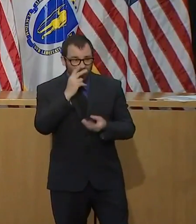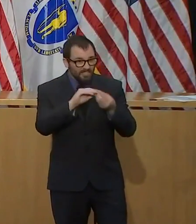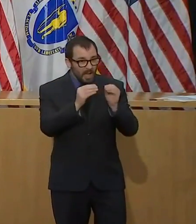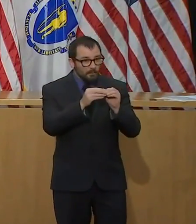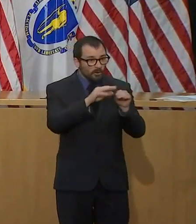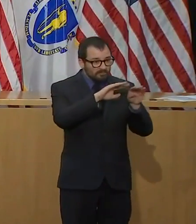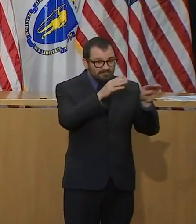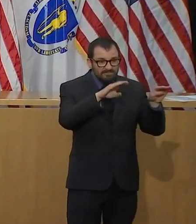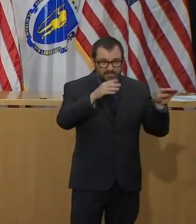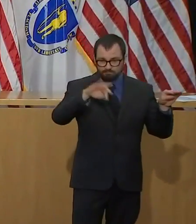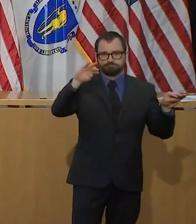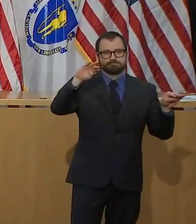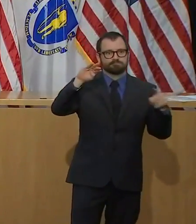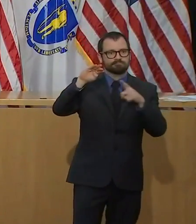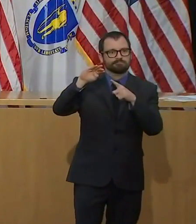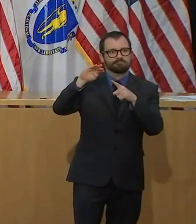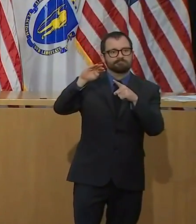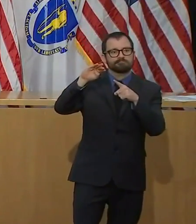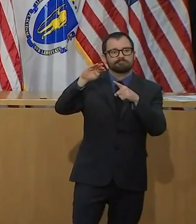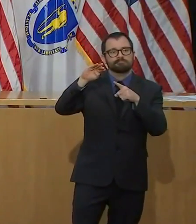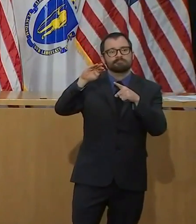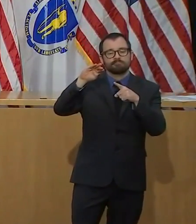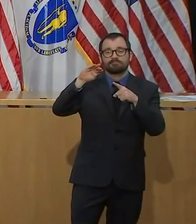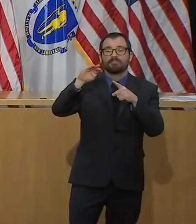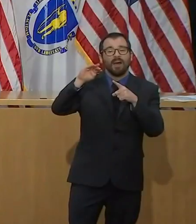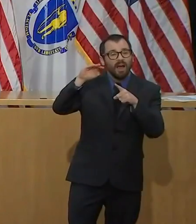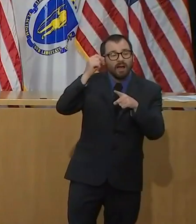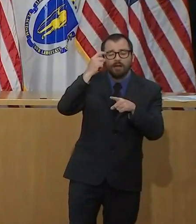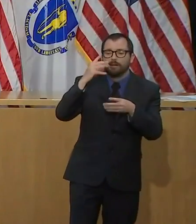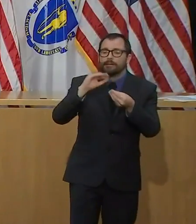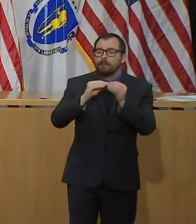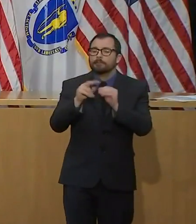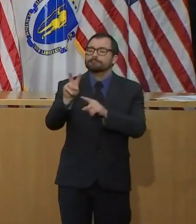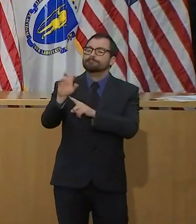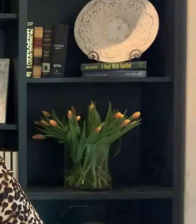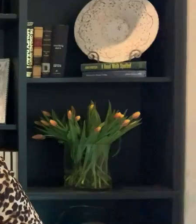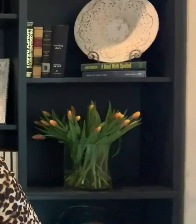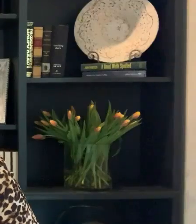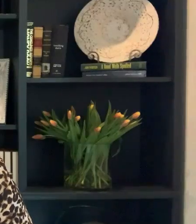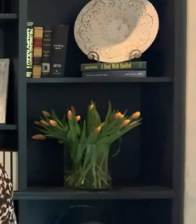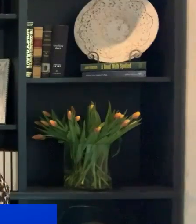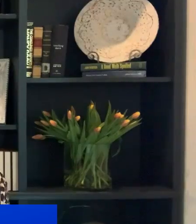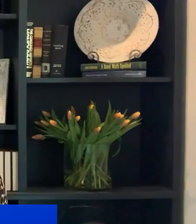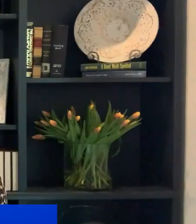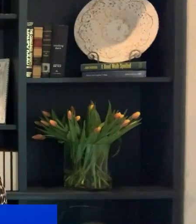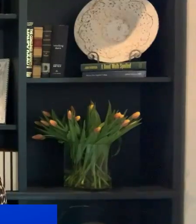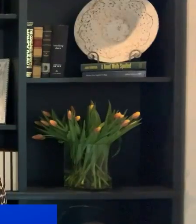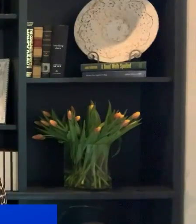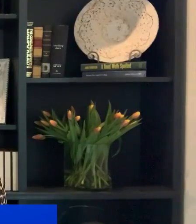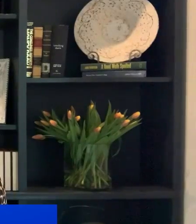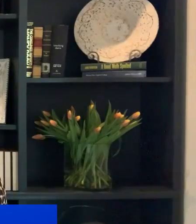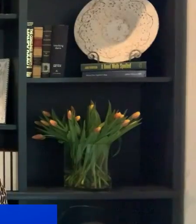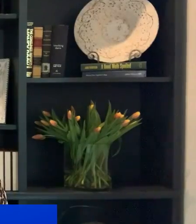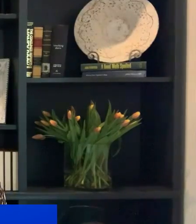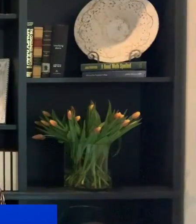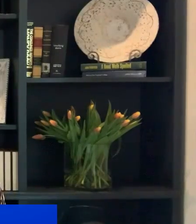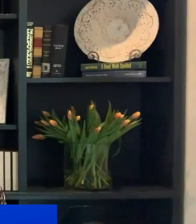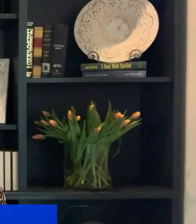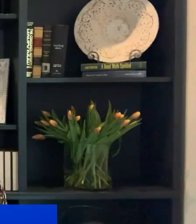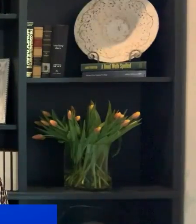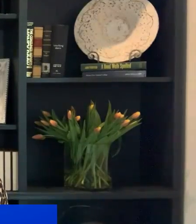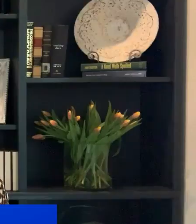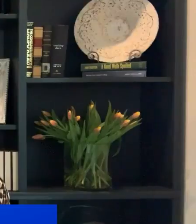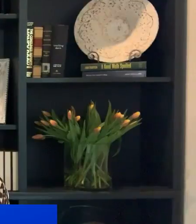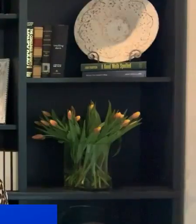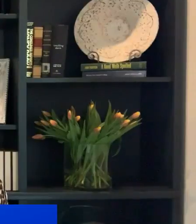tested positive. So hey, you may want to pick up that one. Meantime, the advisory team that the governor has put together to